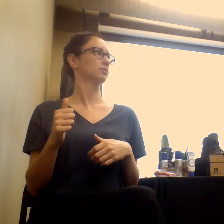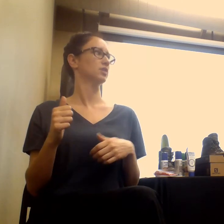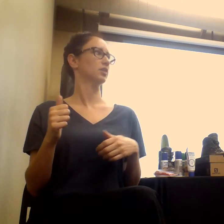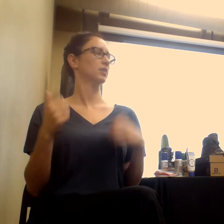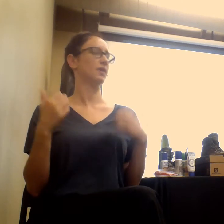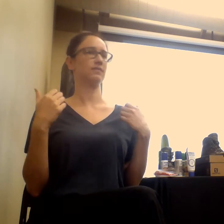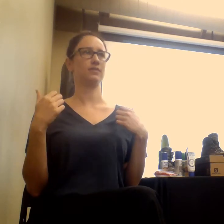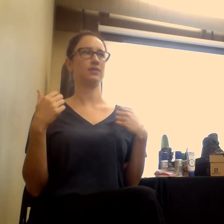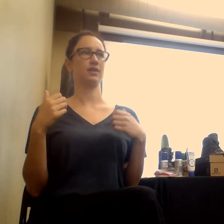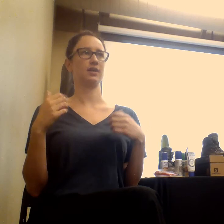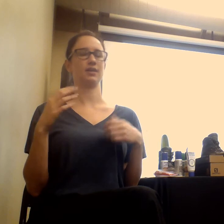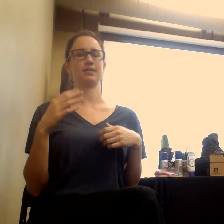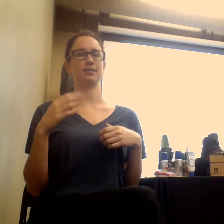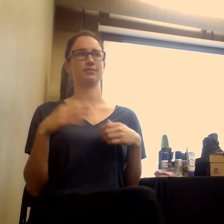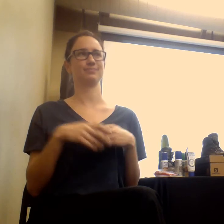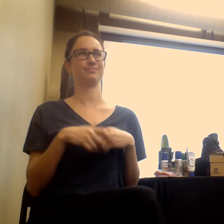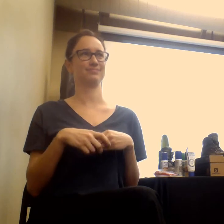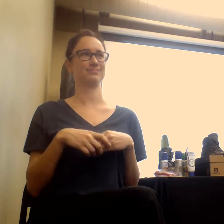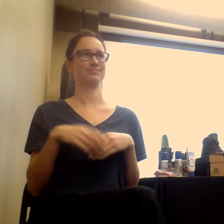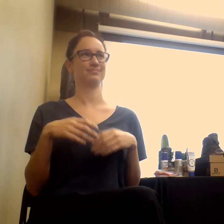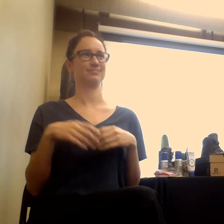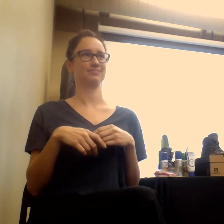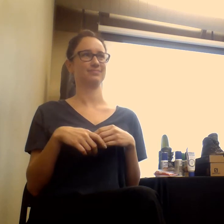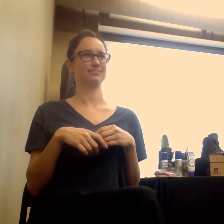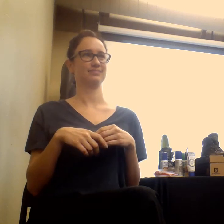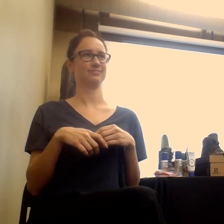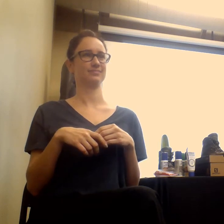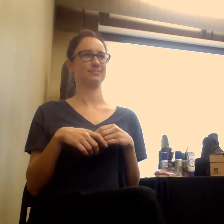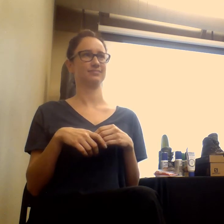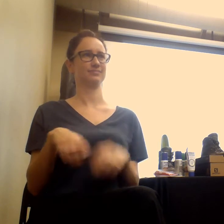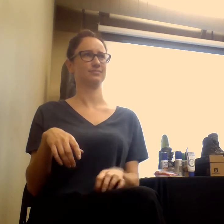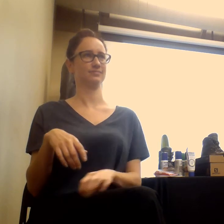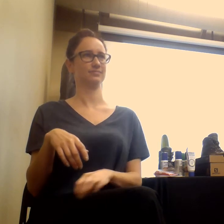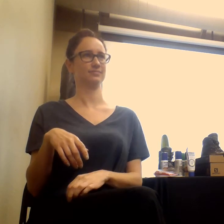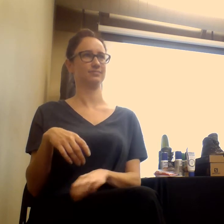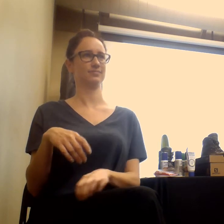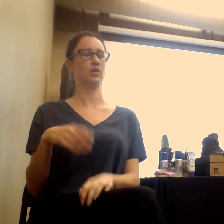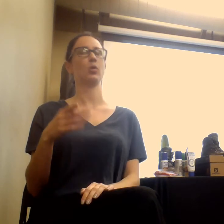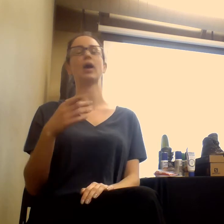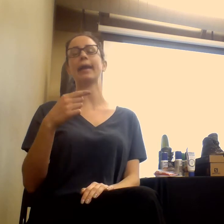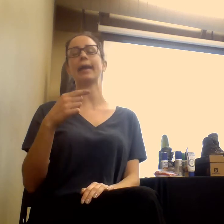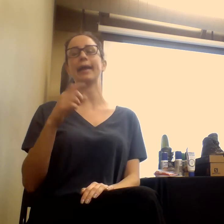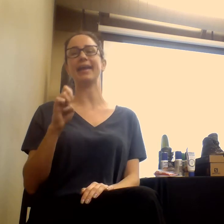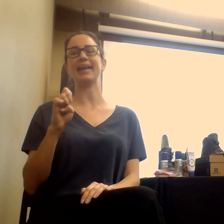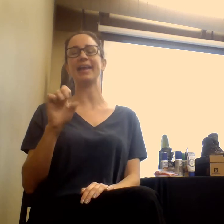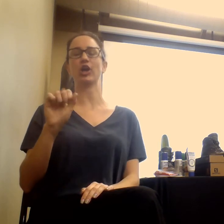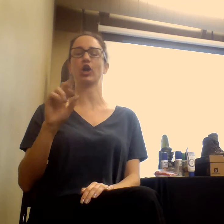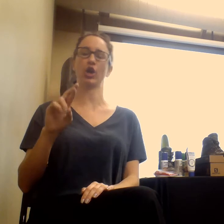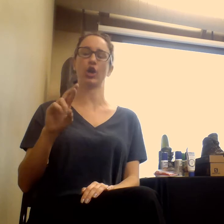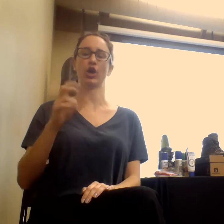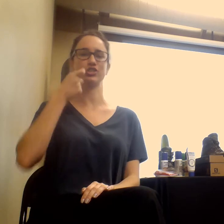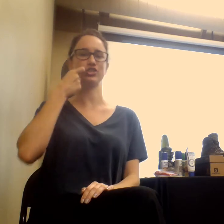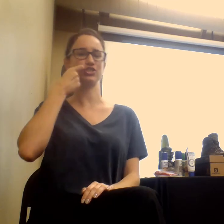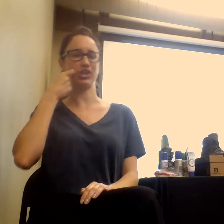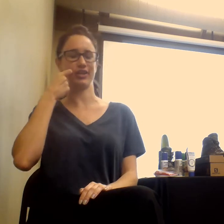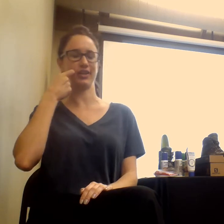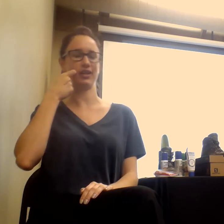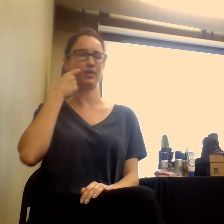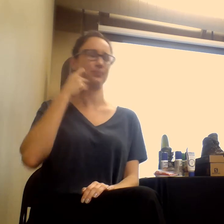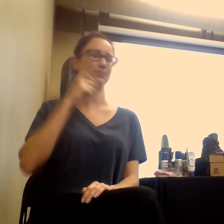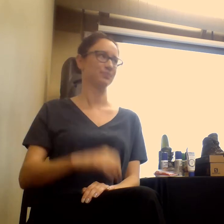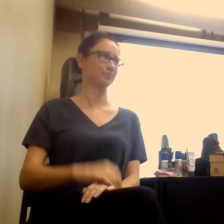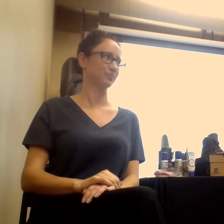kind of funny. But I got him on his pack when I said, okay, but overall you're carrying 5 pairs of